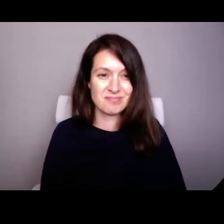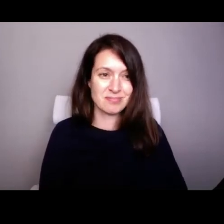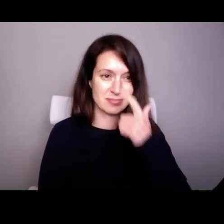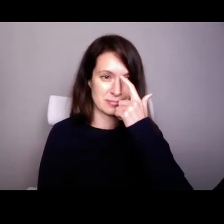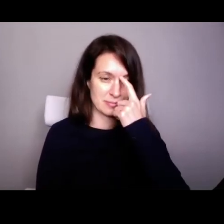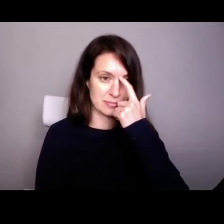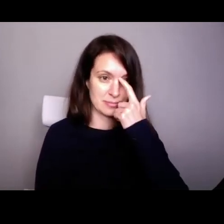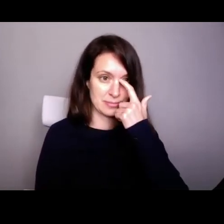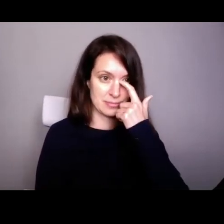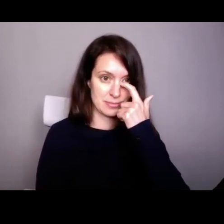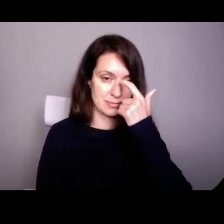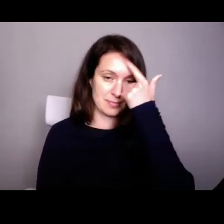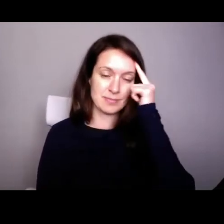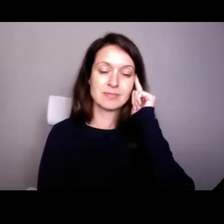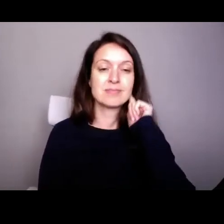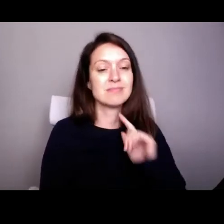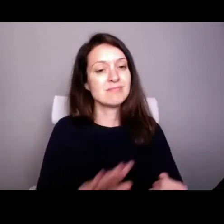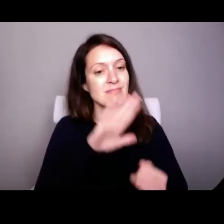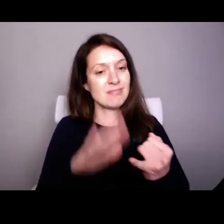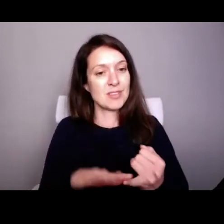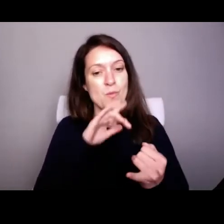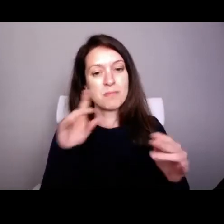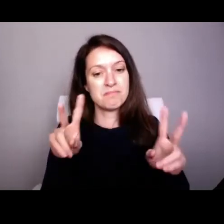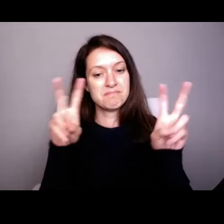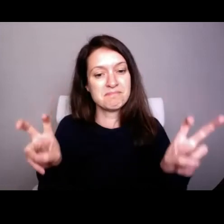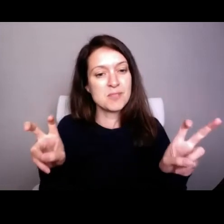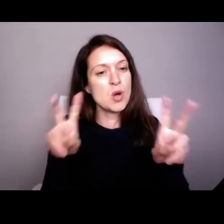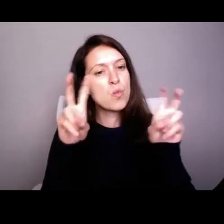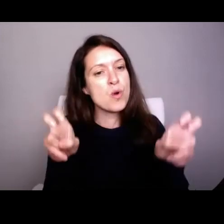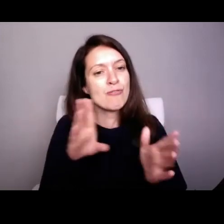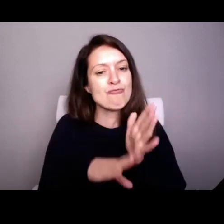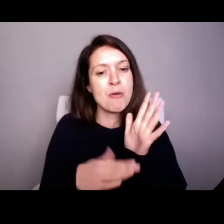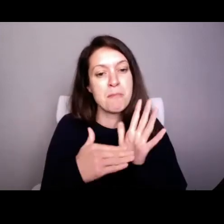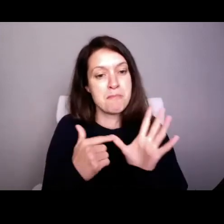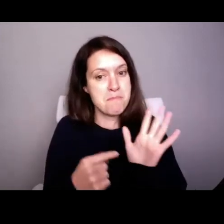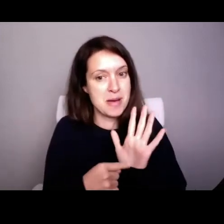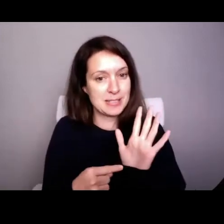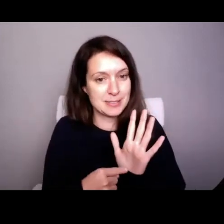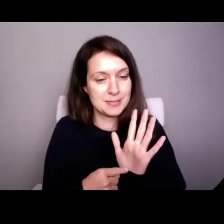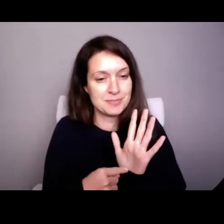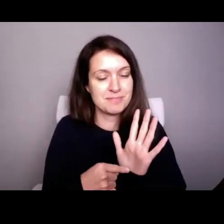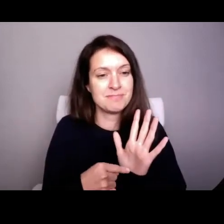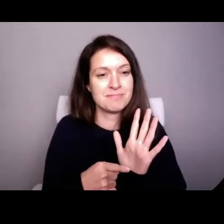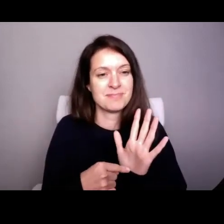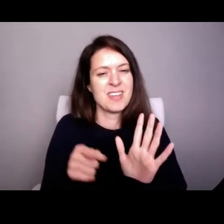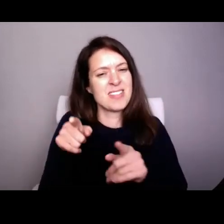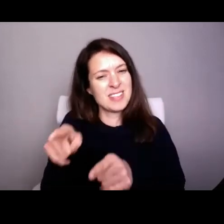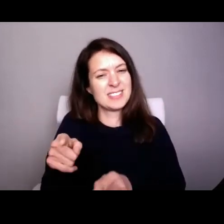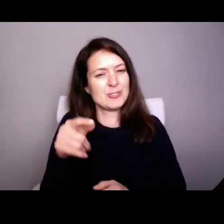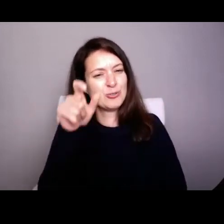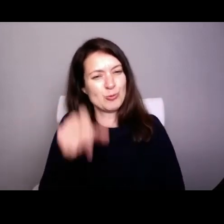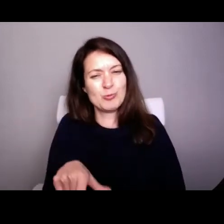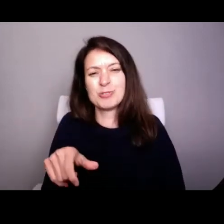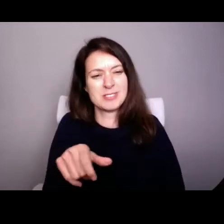So I'm just going to finish up with a quote from Matt. We felt this kind of summarised quite a lot of the opinion that was coming through from students through the